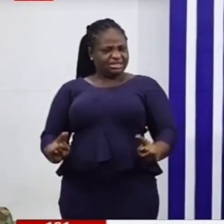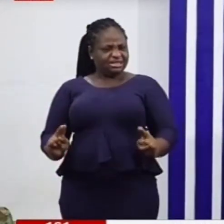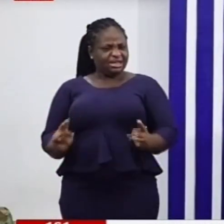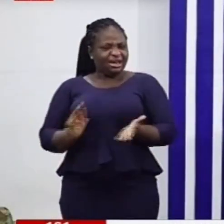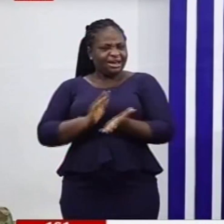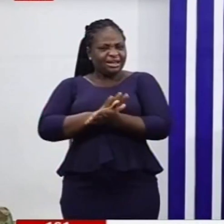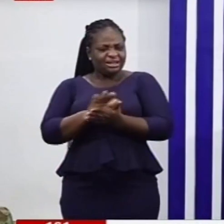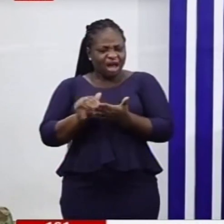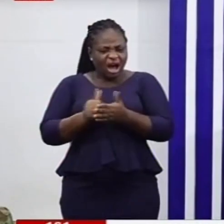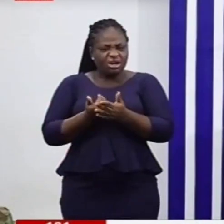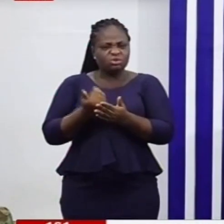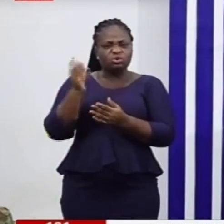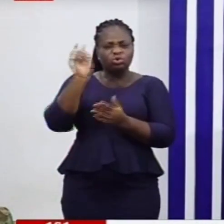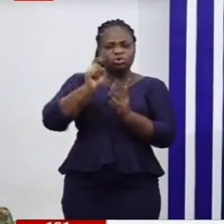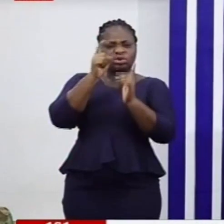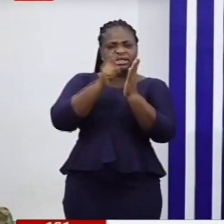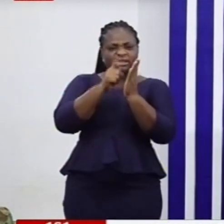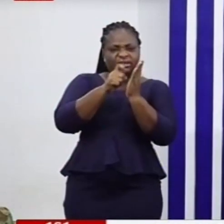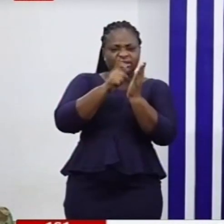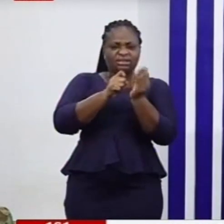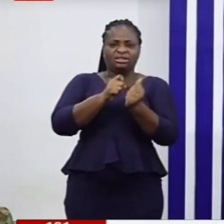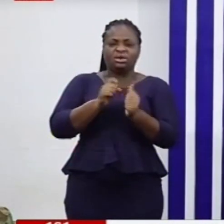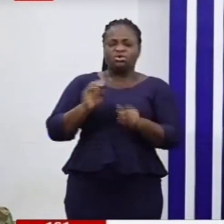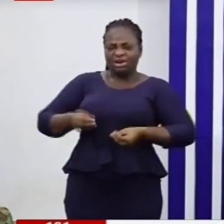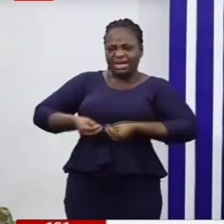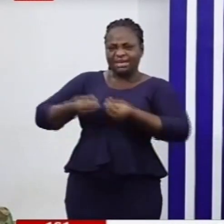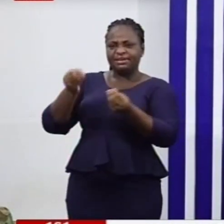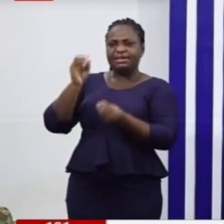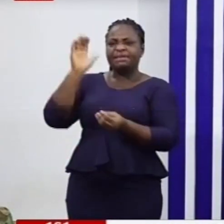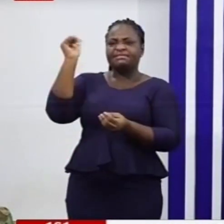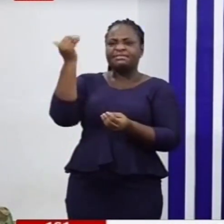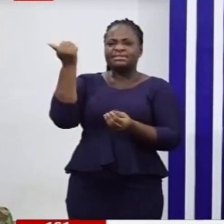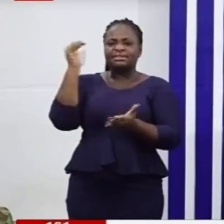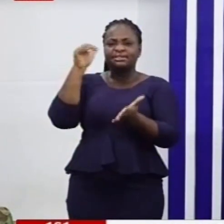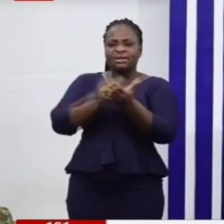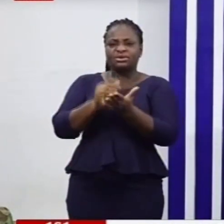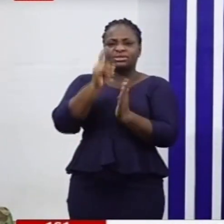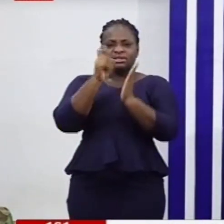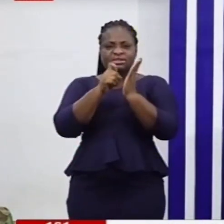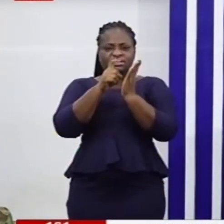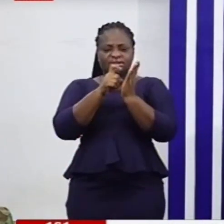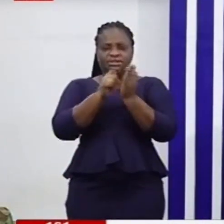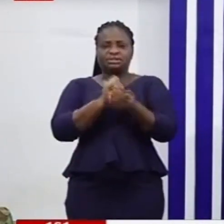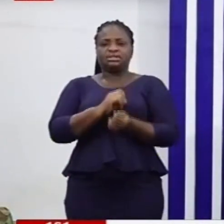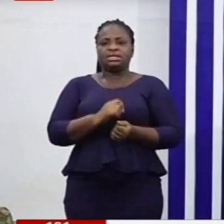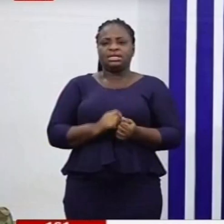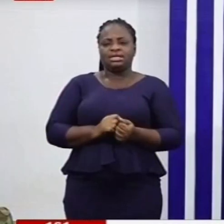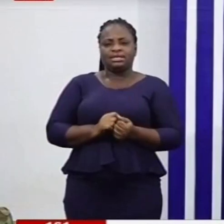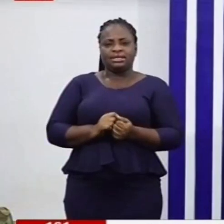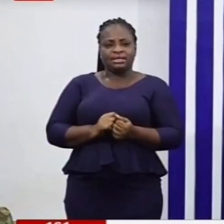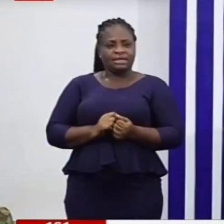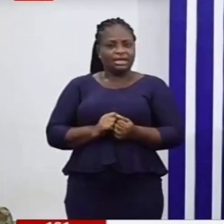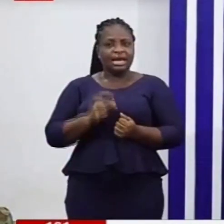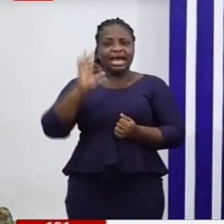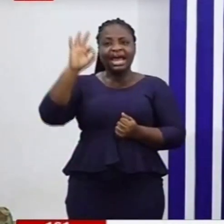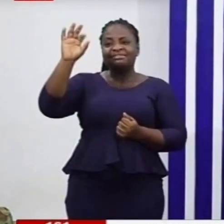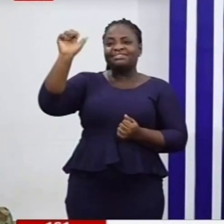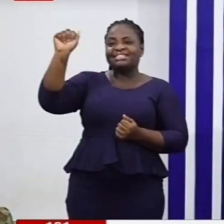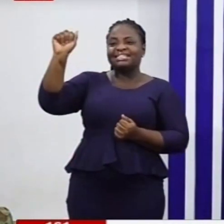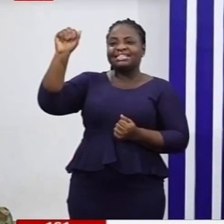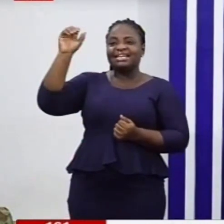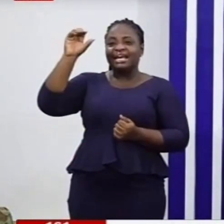use the sanitizers. We are providing 15,000 sanitizers. FBA came over to help us. Mimi is here. Mimi, thank you so